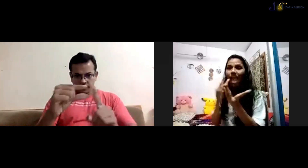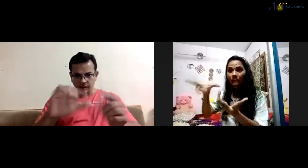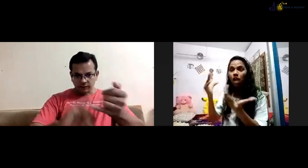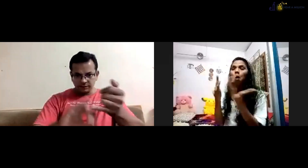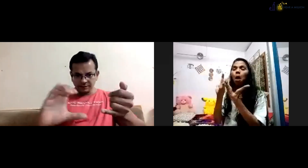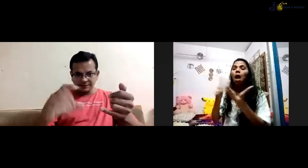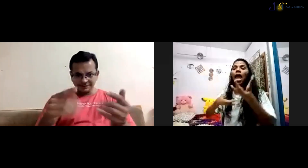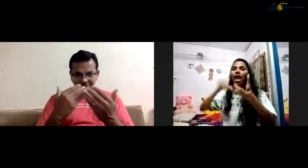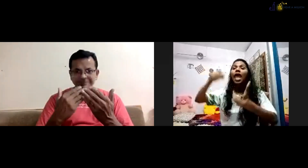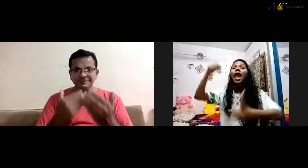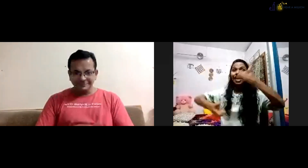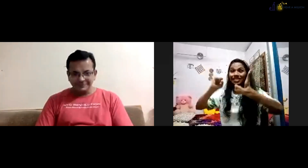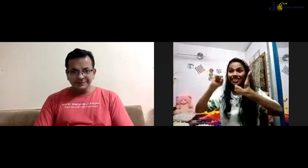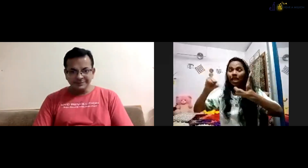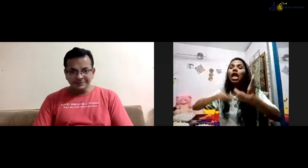PSC. PSC.